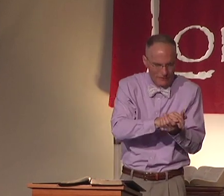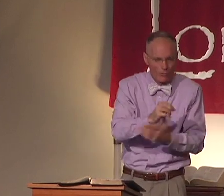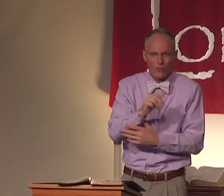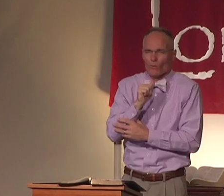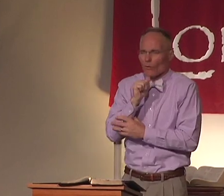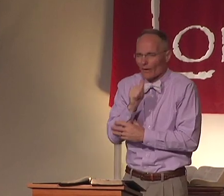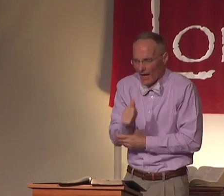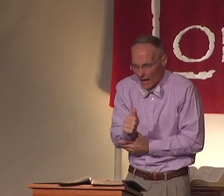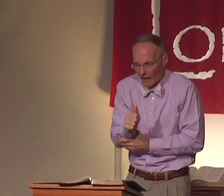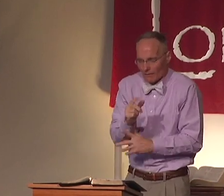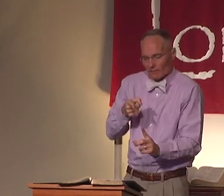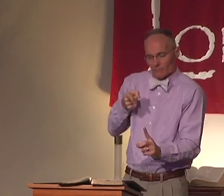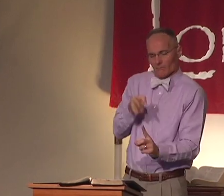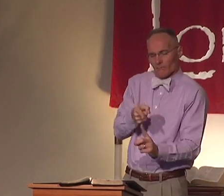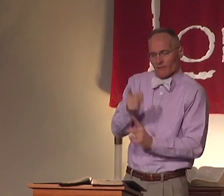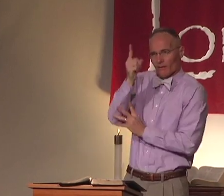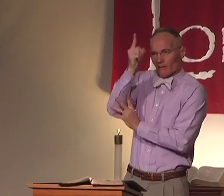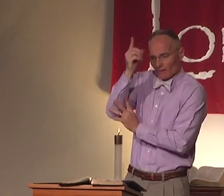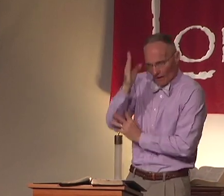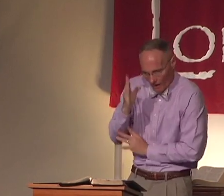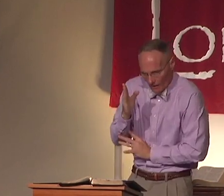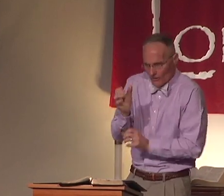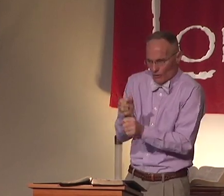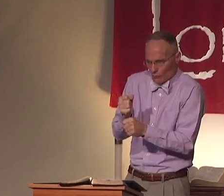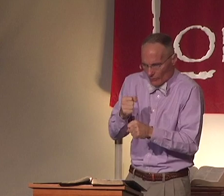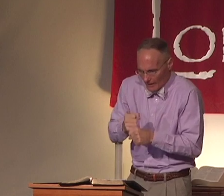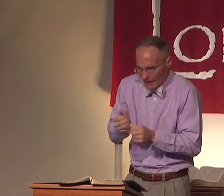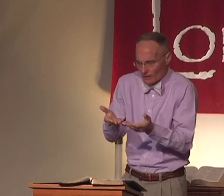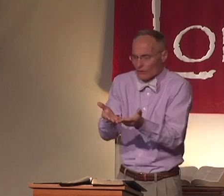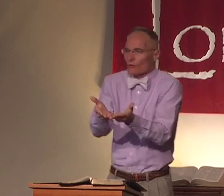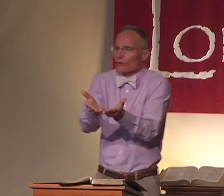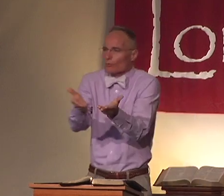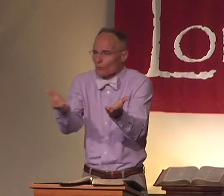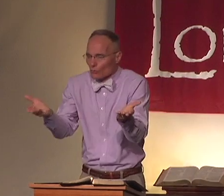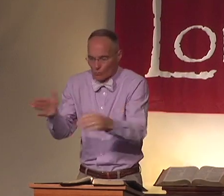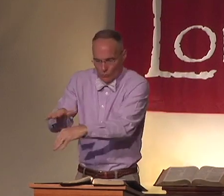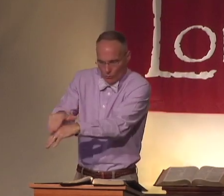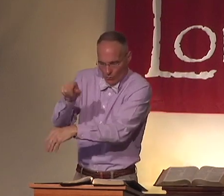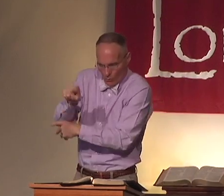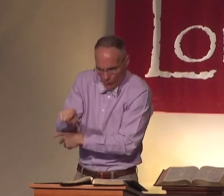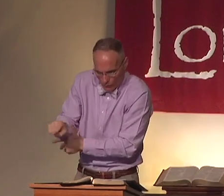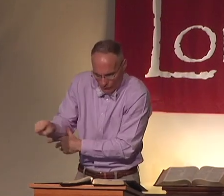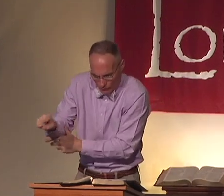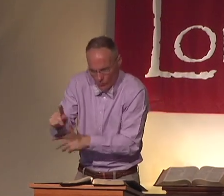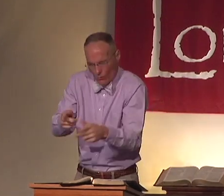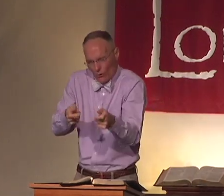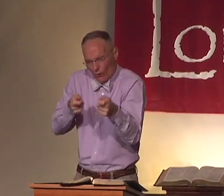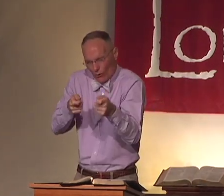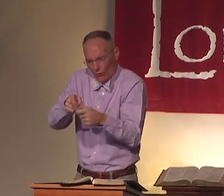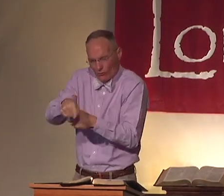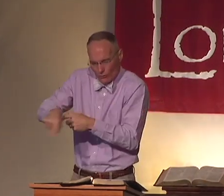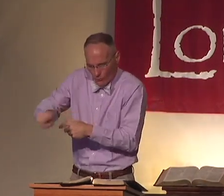Whatever you believe or not, the point is that God created you. He called you.